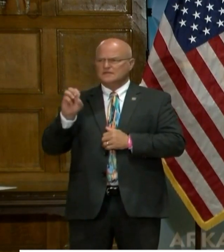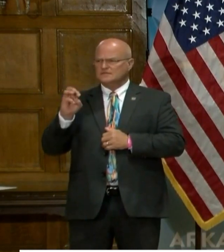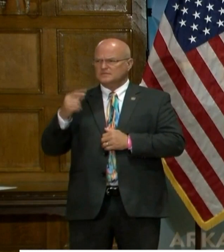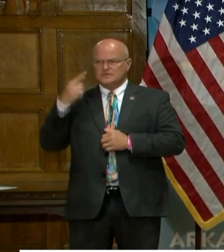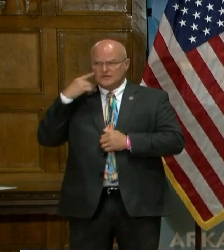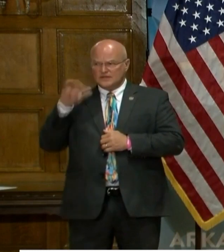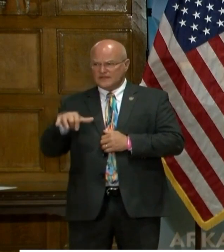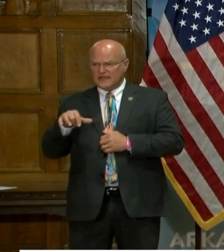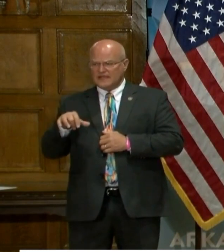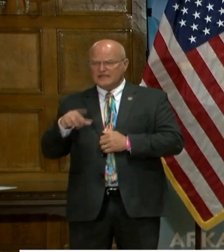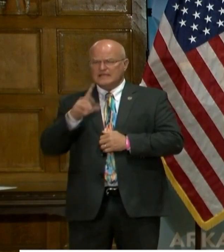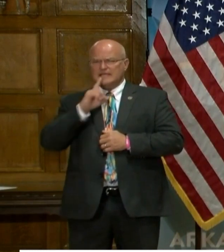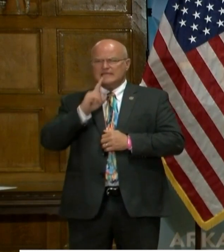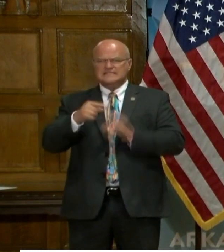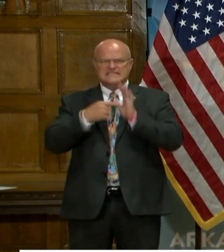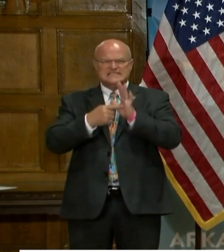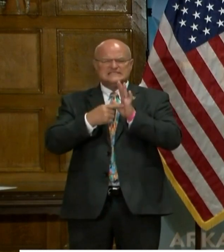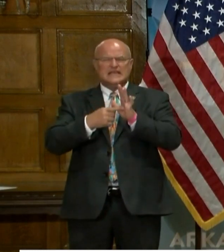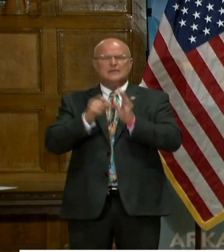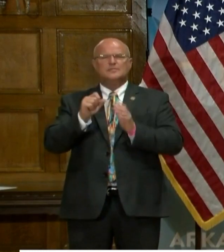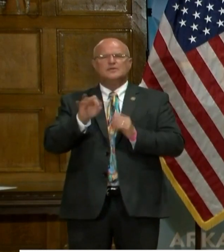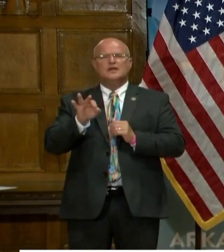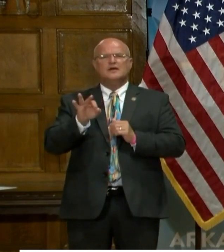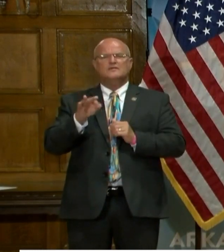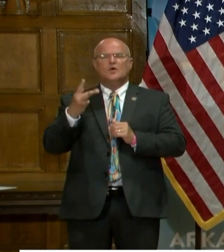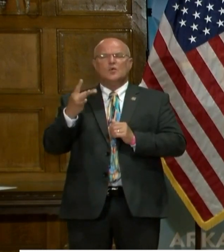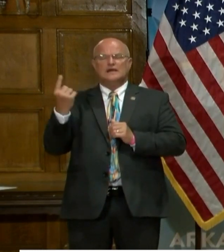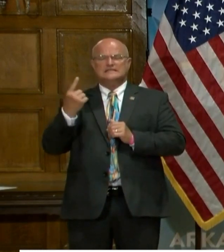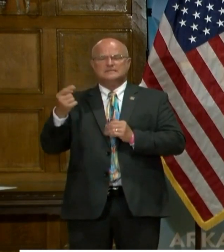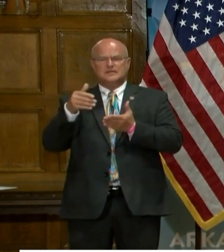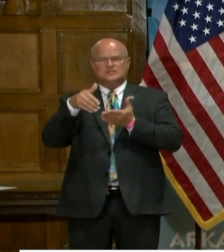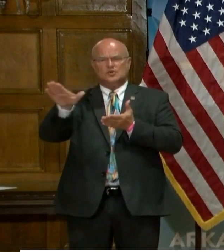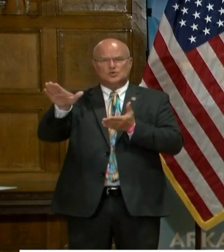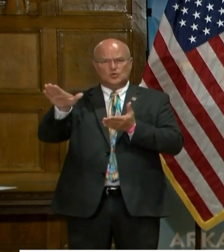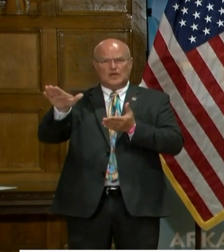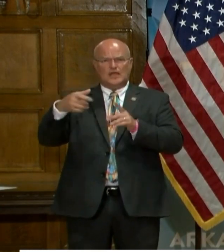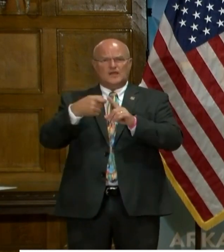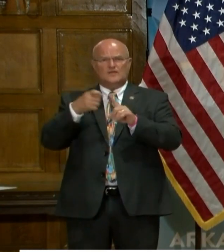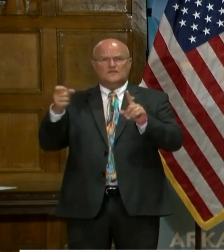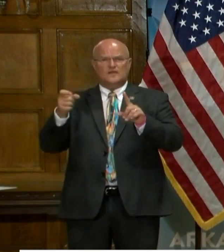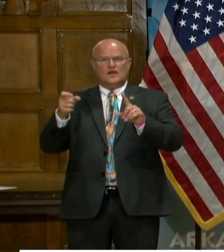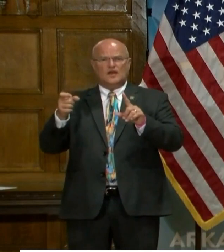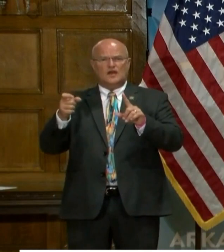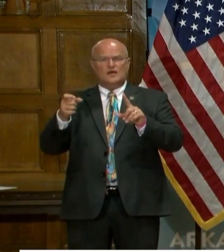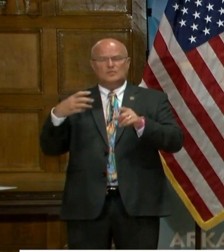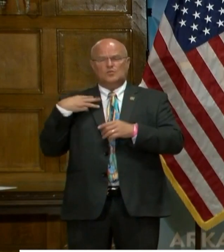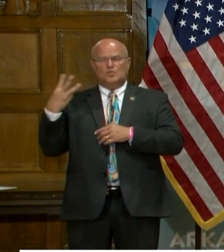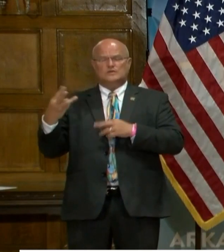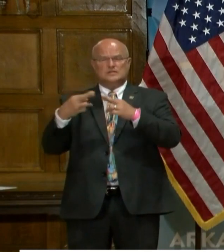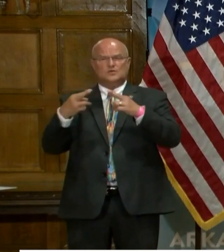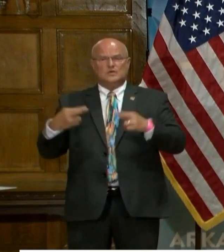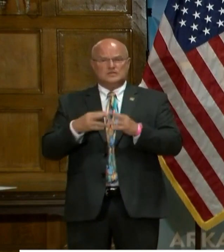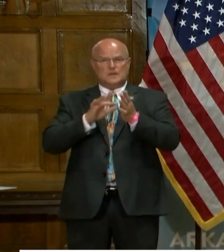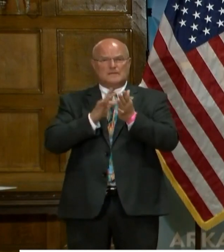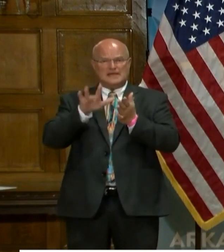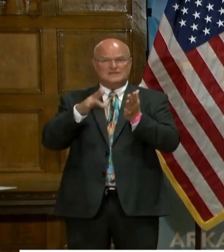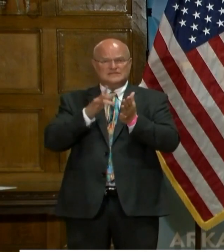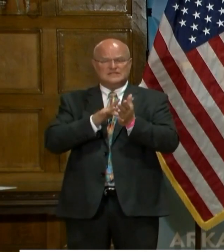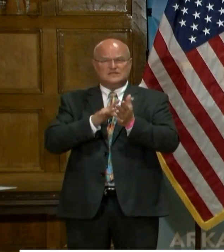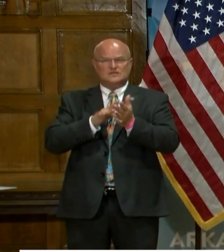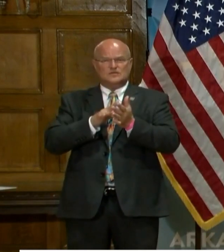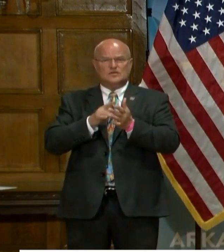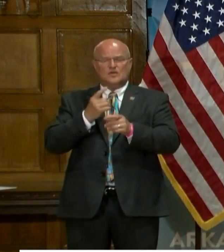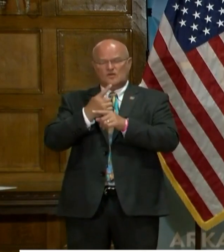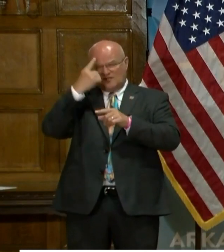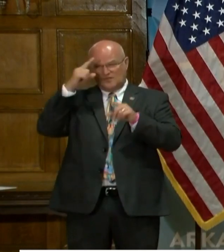Smith, did you hear that? It's an example of why is somebody being turned away from Washington Regional Medical Center was the